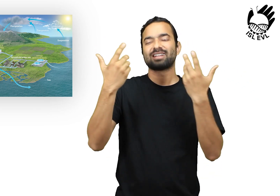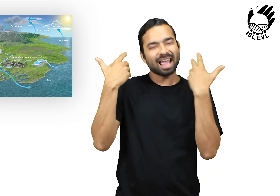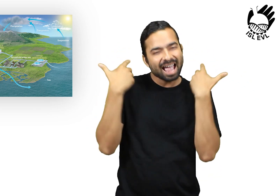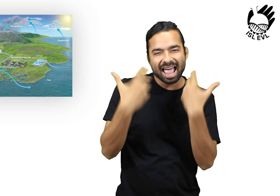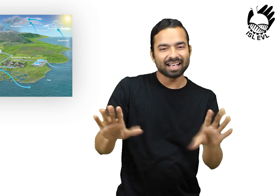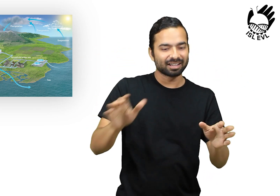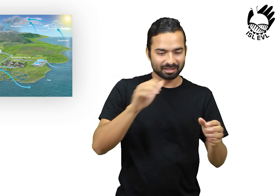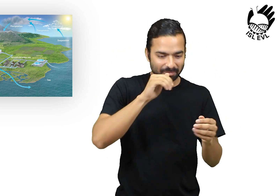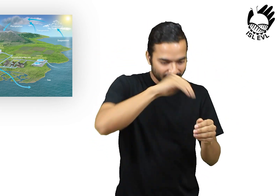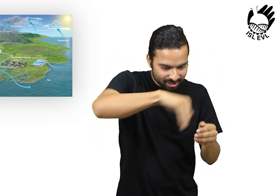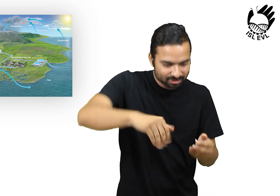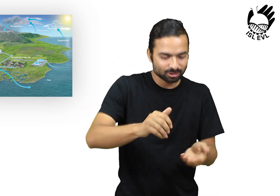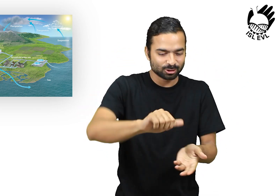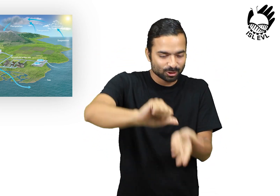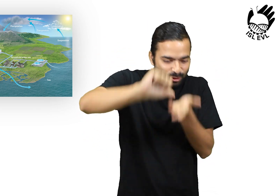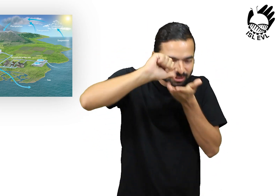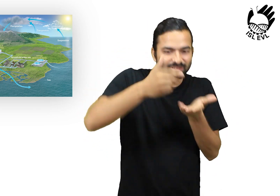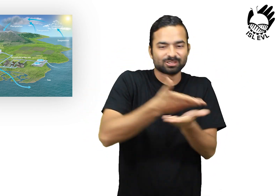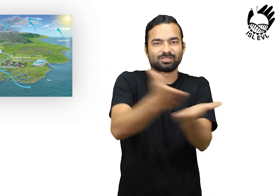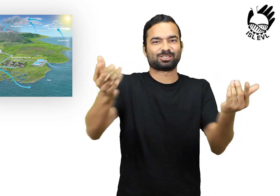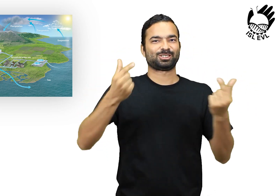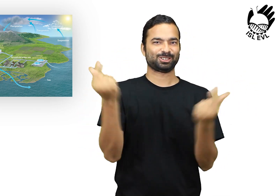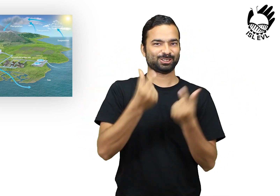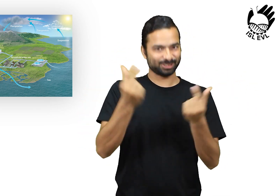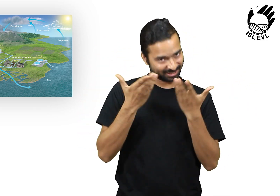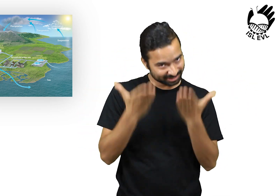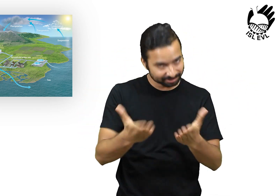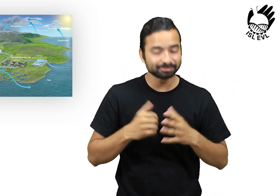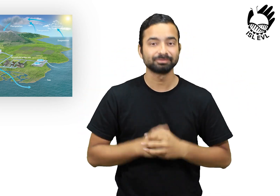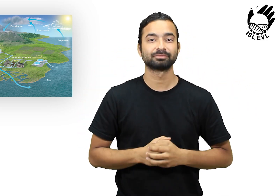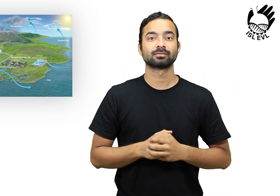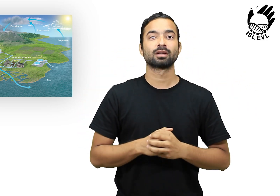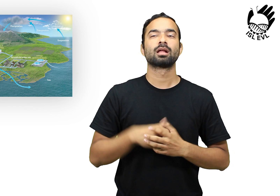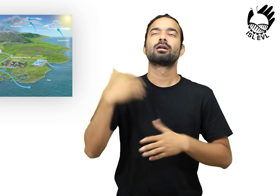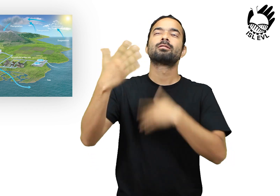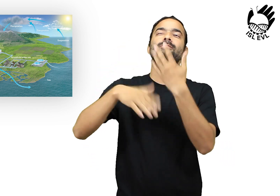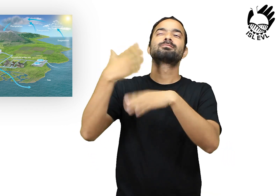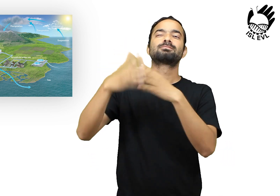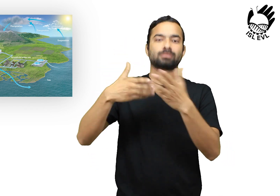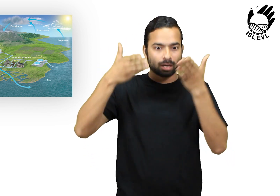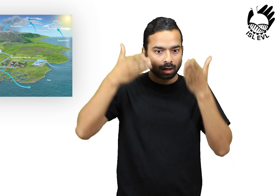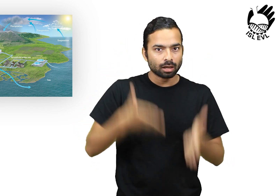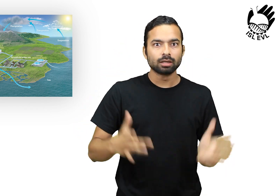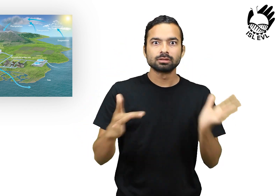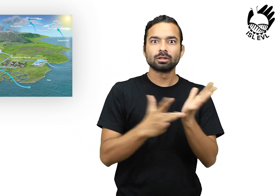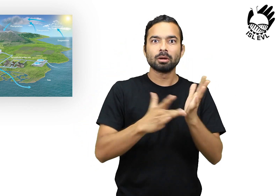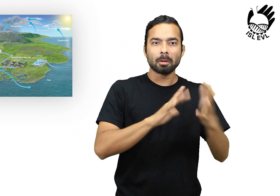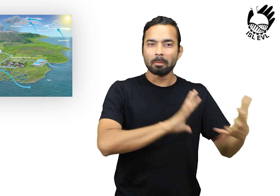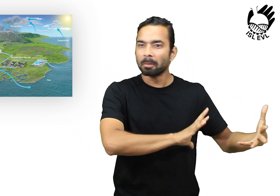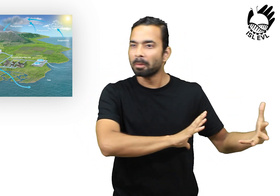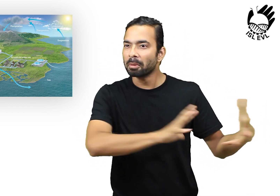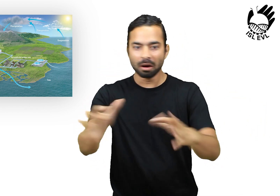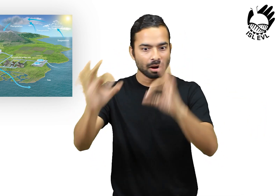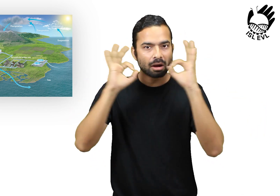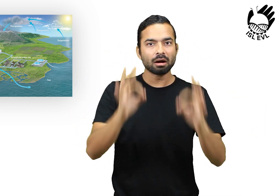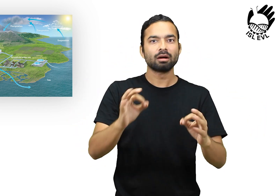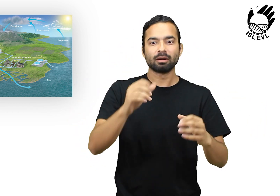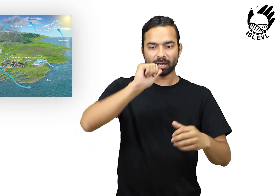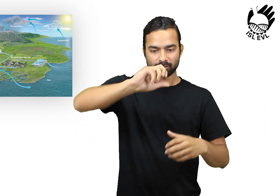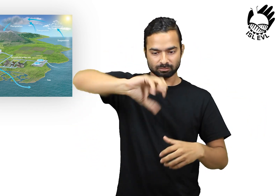The early civilizations were often settled along the places where water was readily available, such